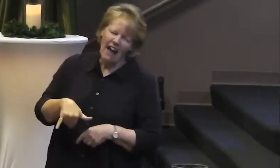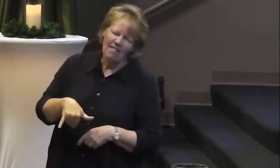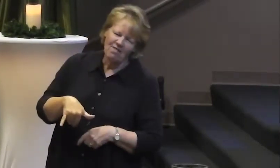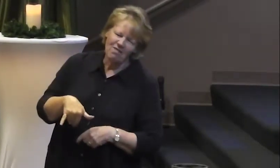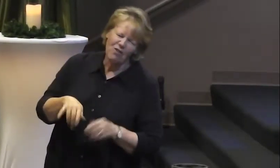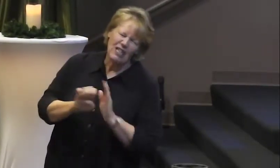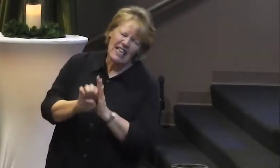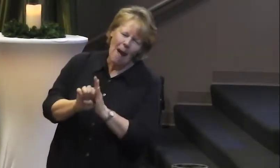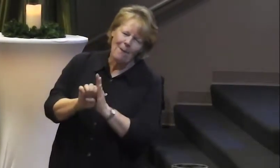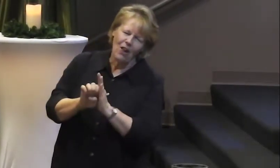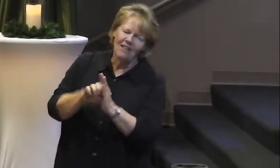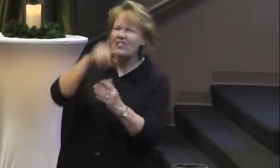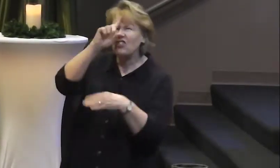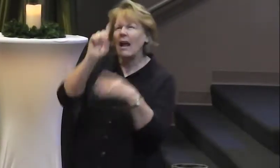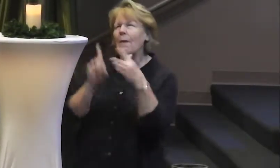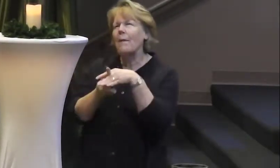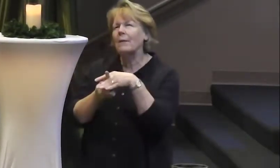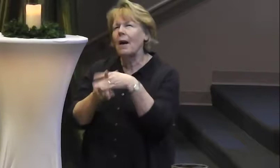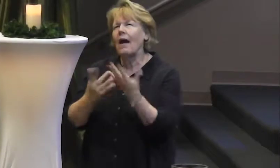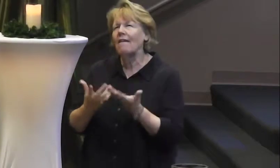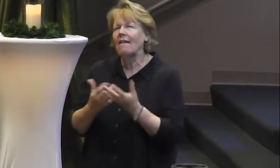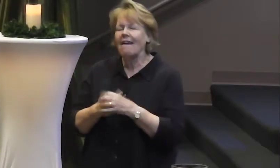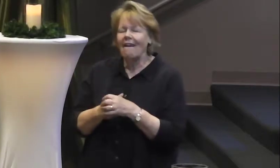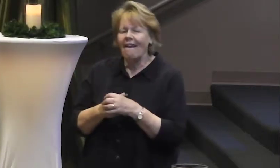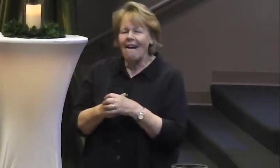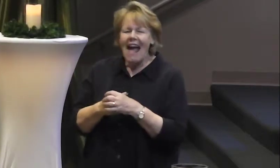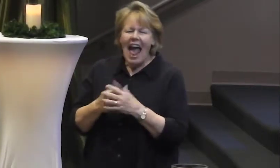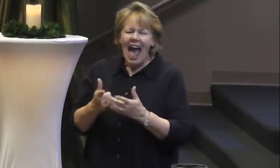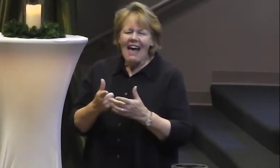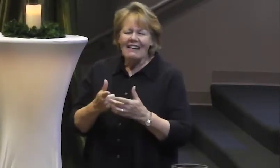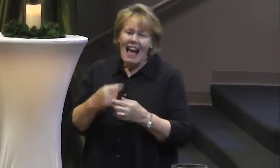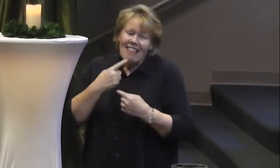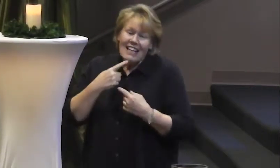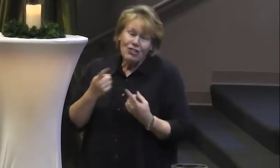Just keep going. And let's just say that it seems clear that it's time to step